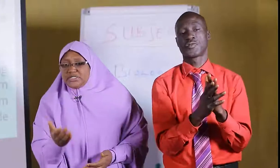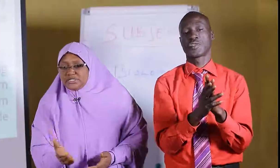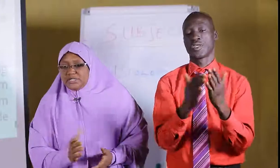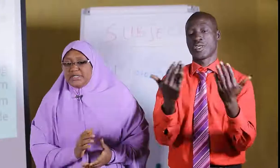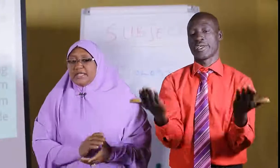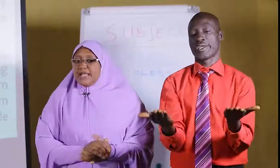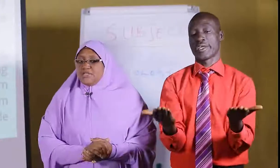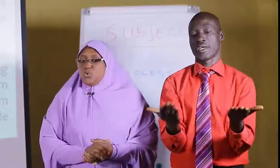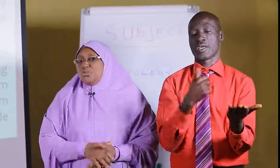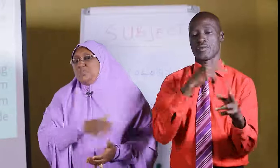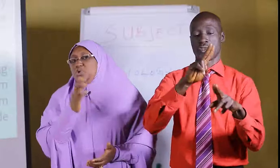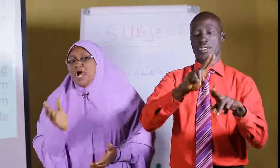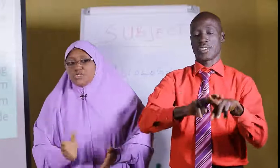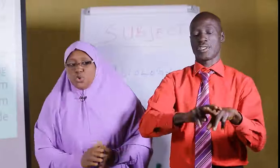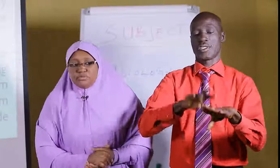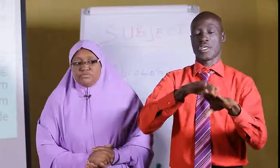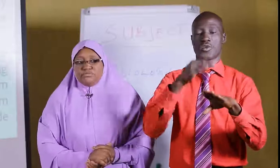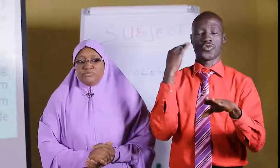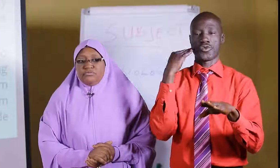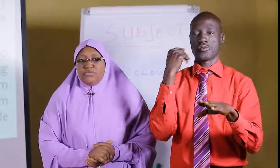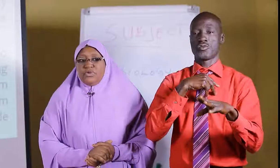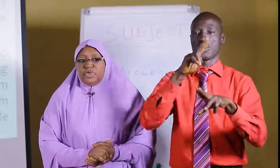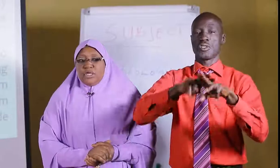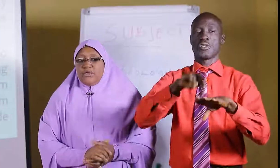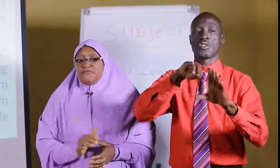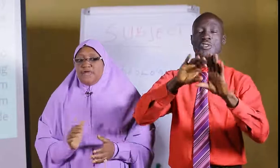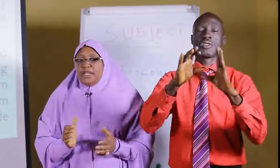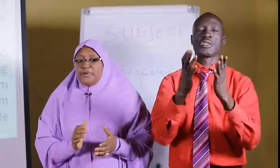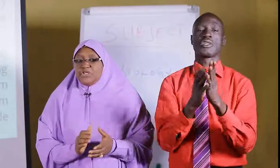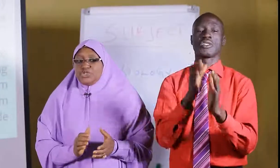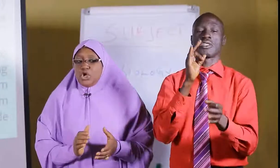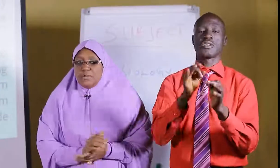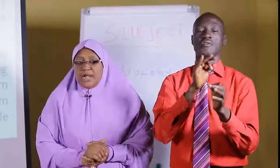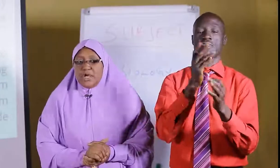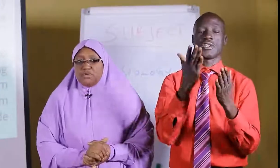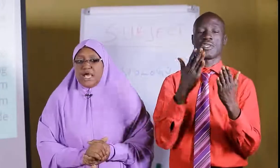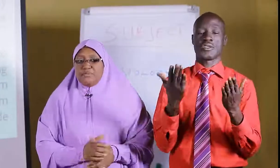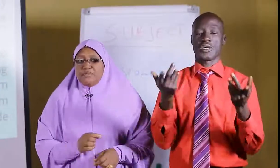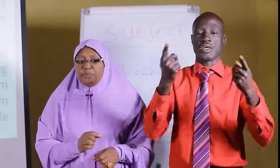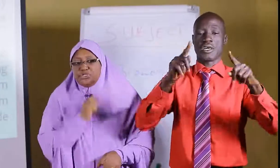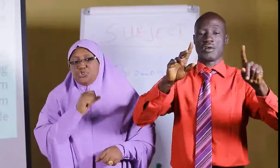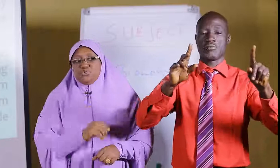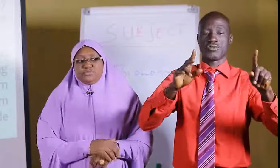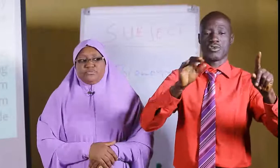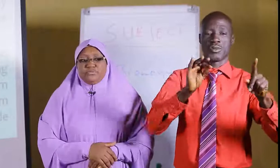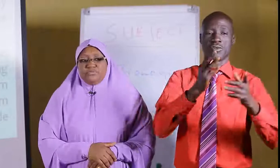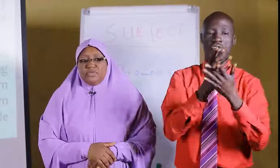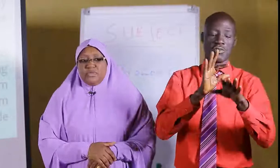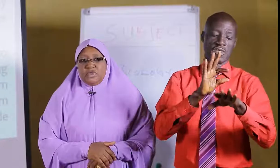now all sitting in the class, or maybe you are at home, if anybody should come around and maybe pinch